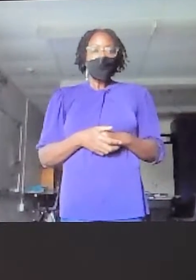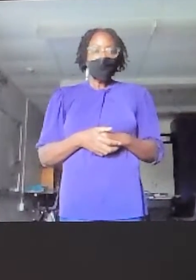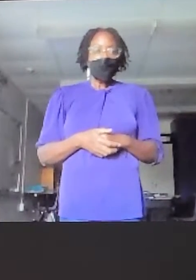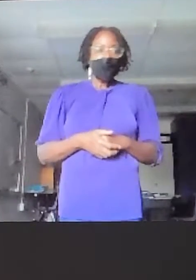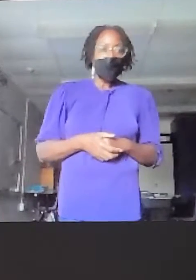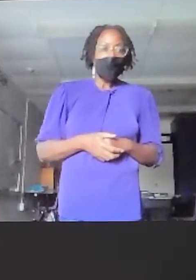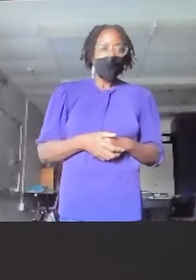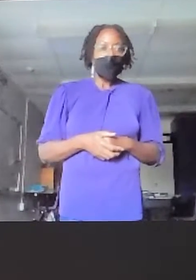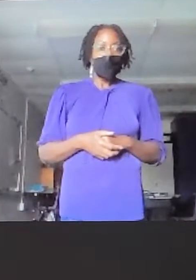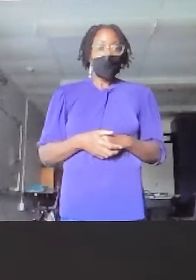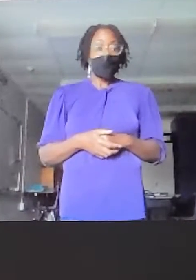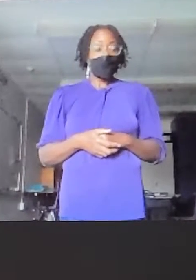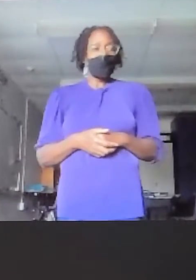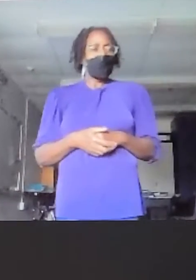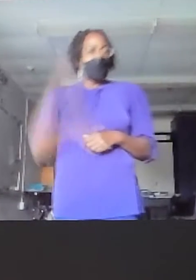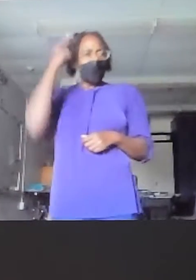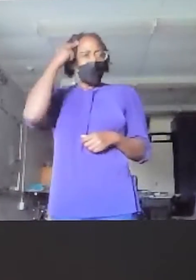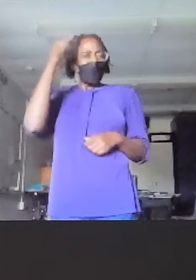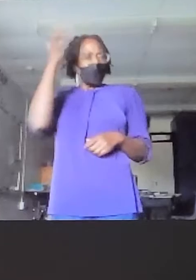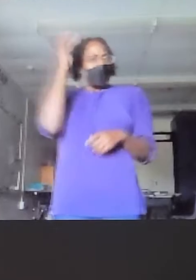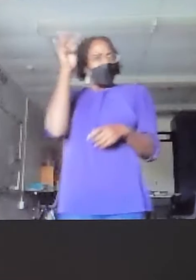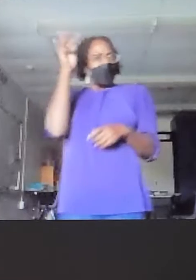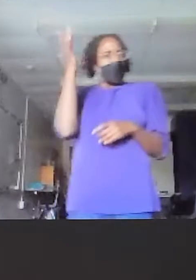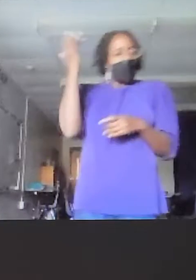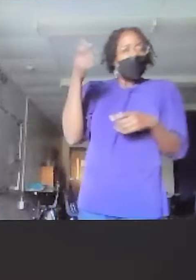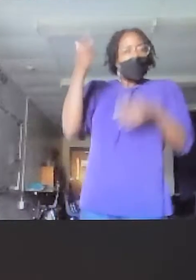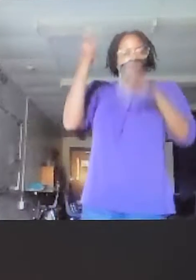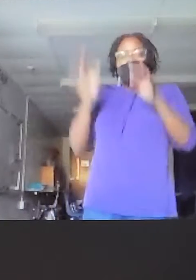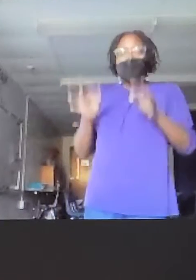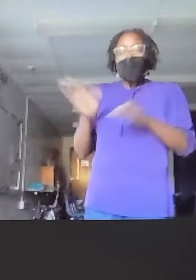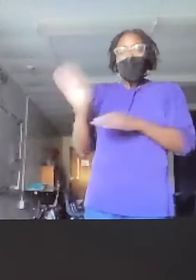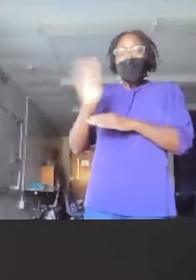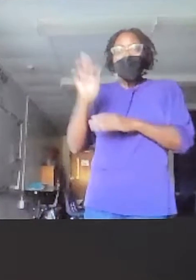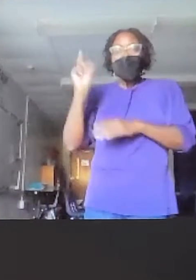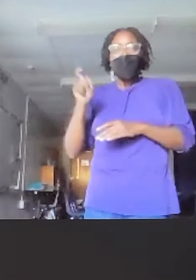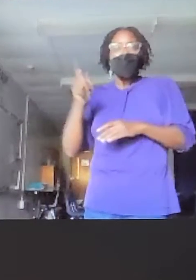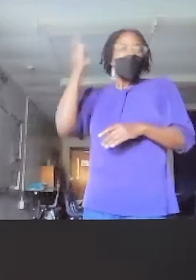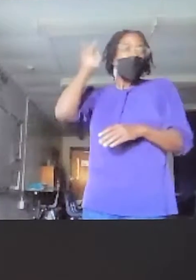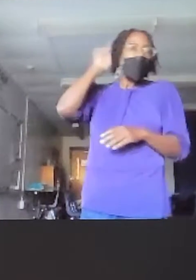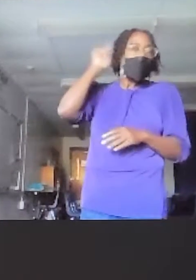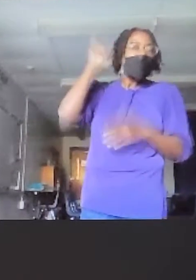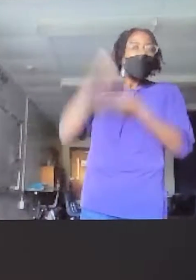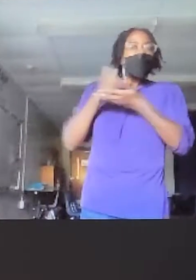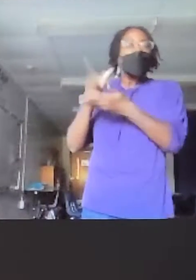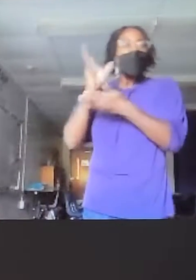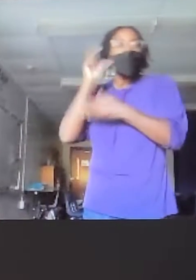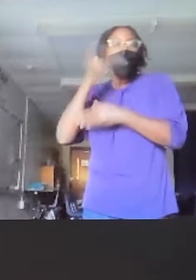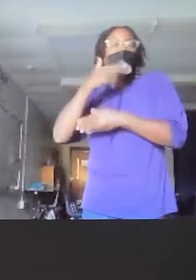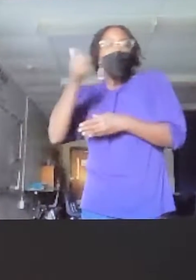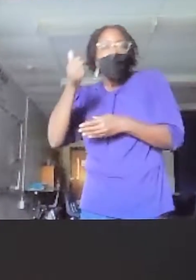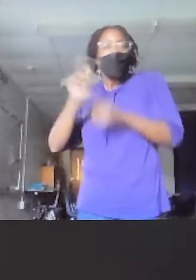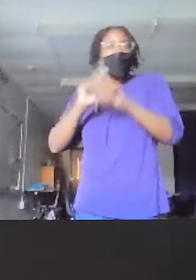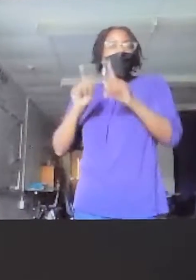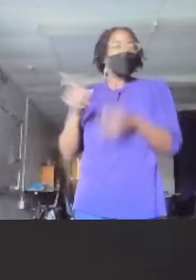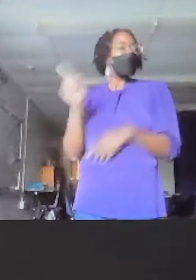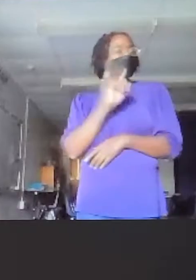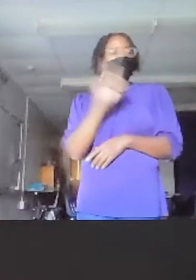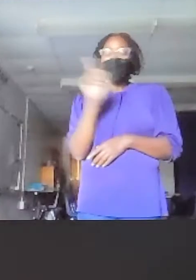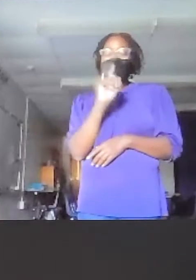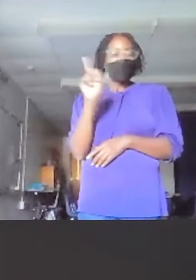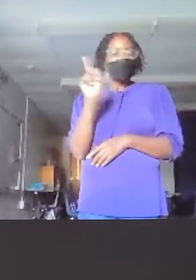I thought I was pretty smart too when I decided Buster needed a cochlear implant so he would listen better. Unfortunately, naughty little Buster had